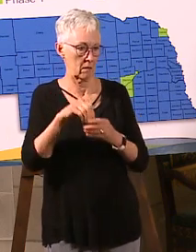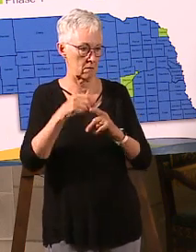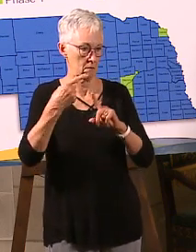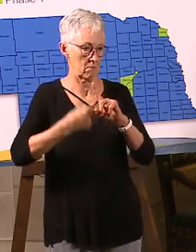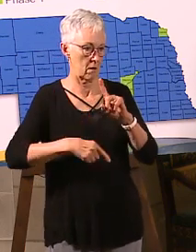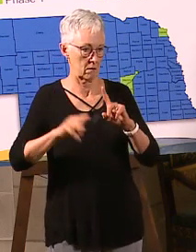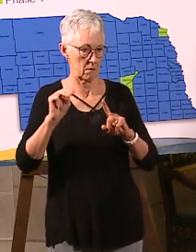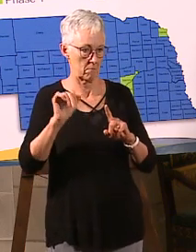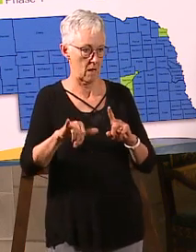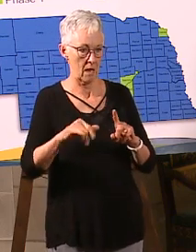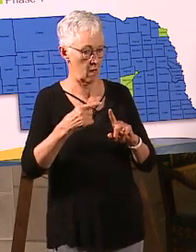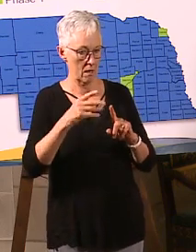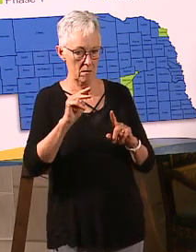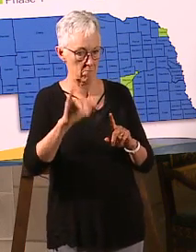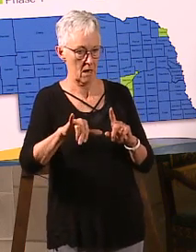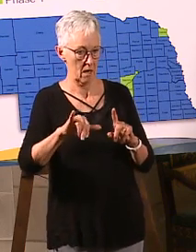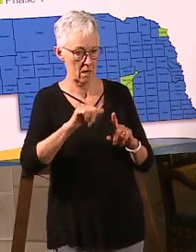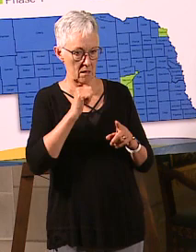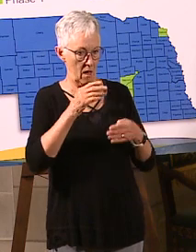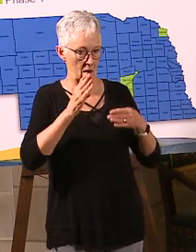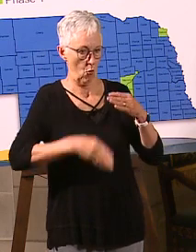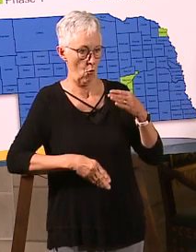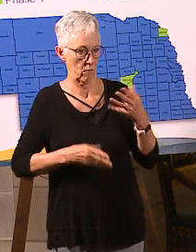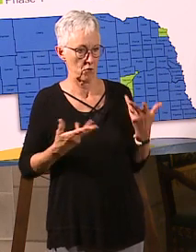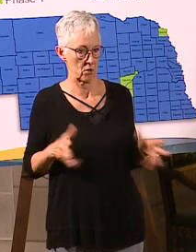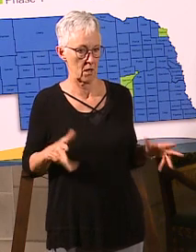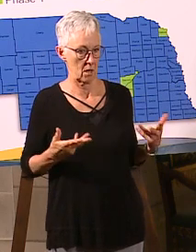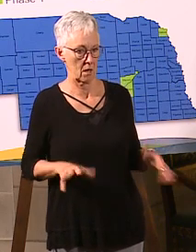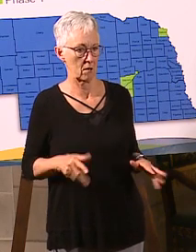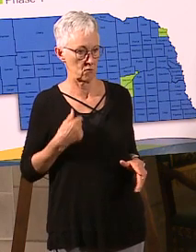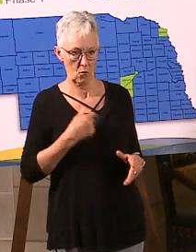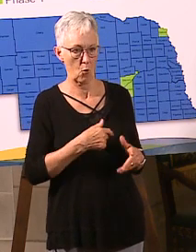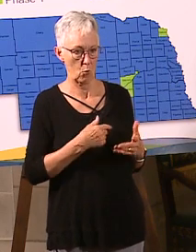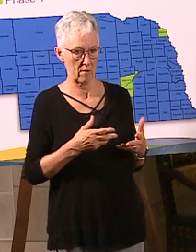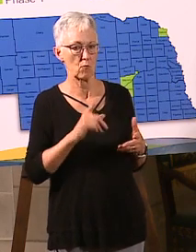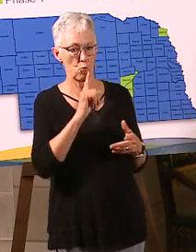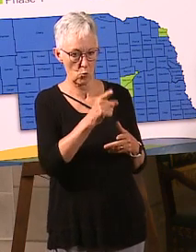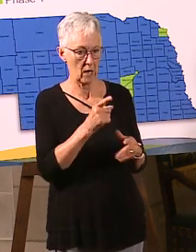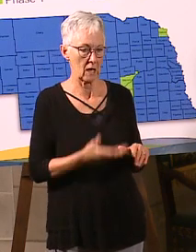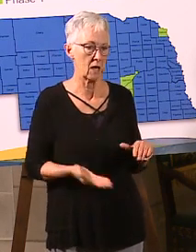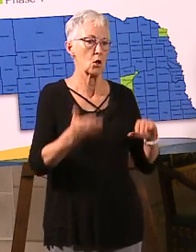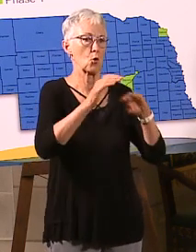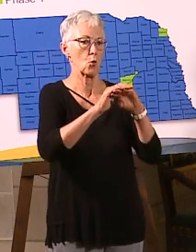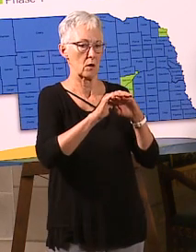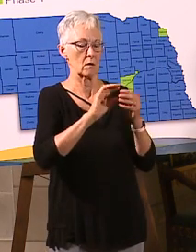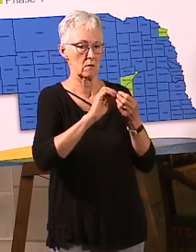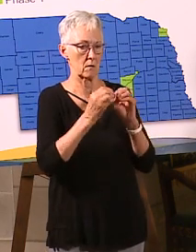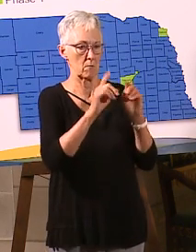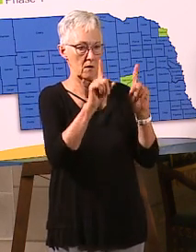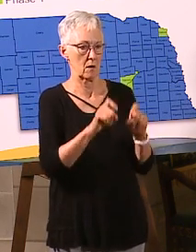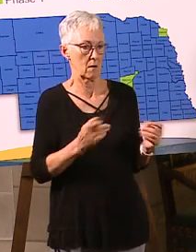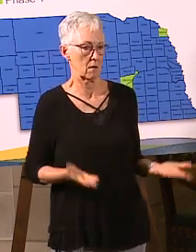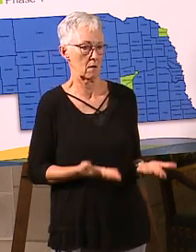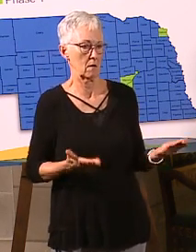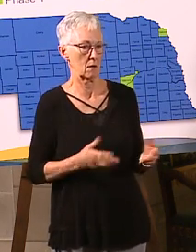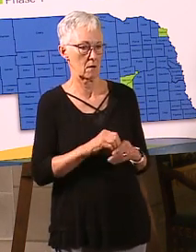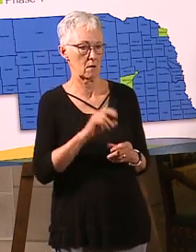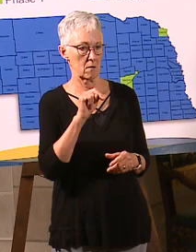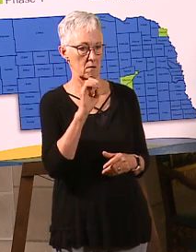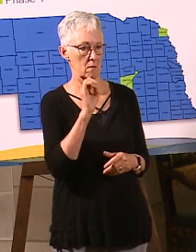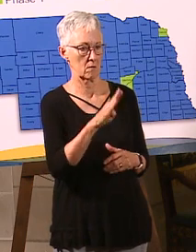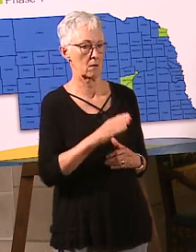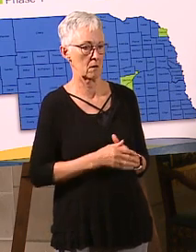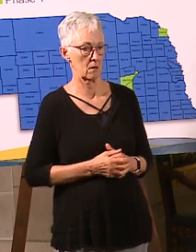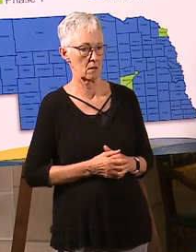yet. So we have vastly increased testing here in Nebraska. So that is a good thing. We want more testing